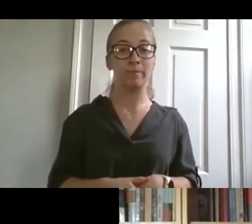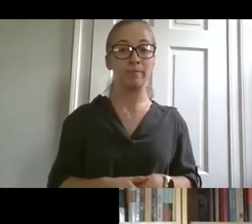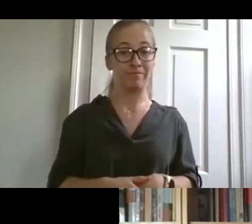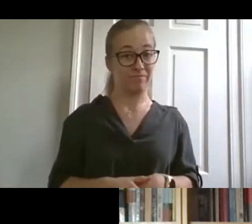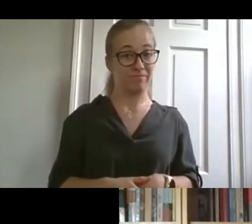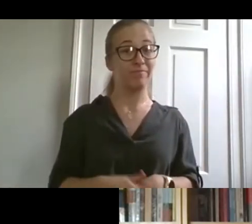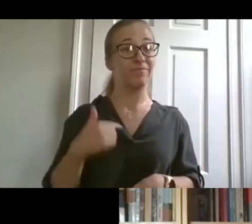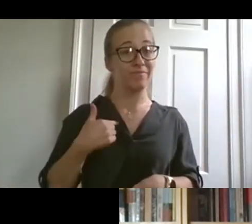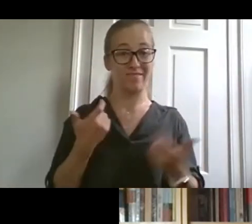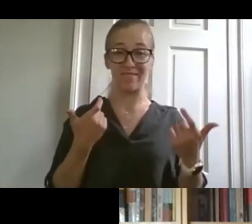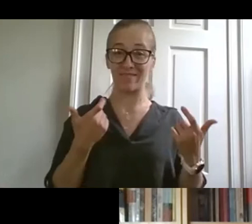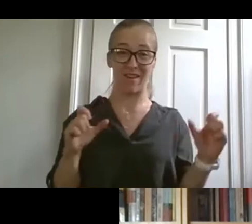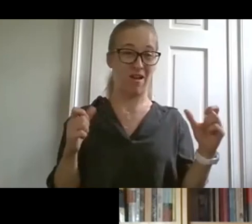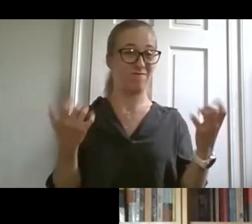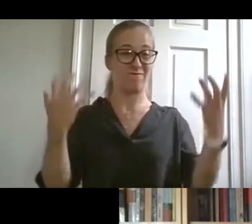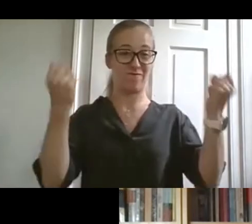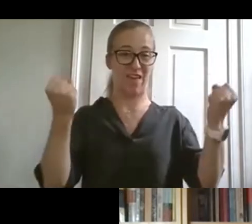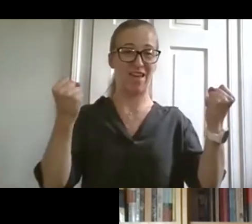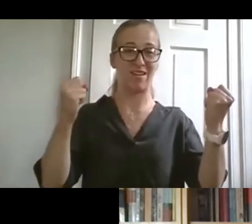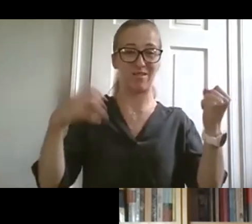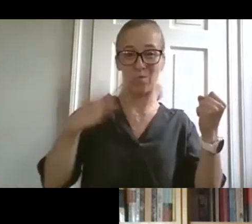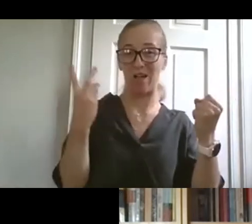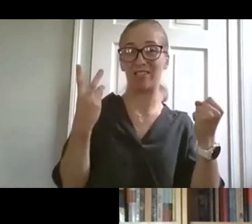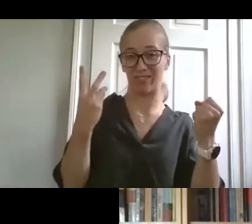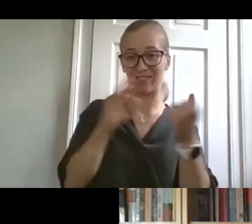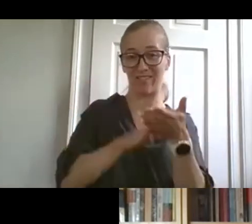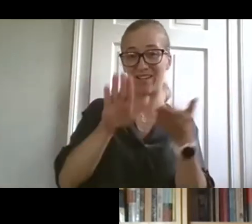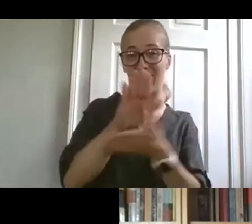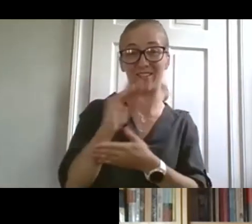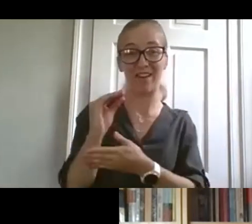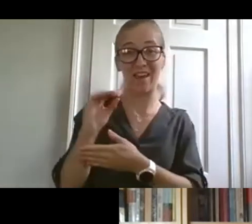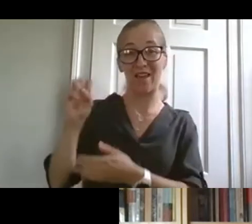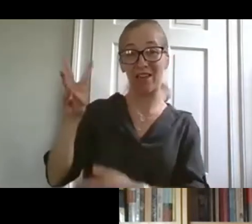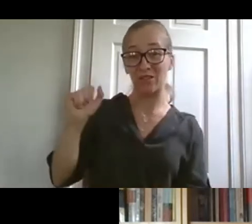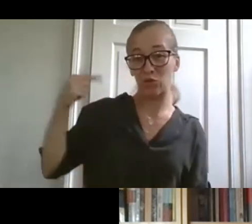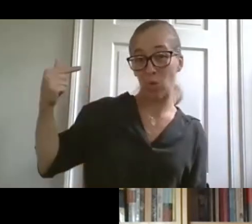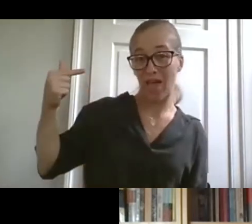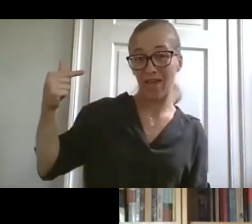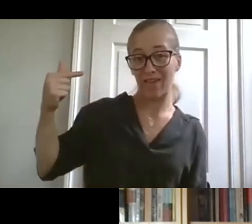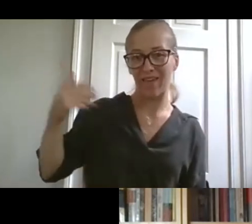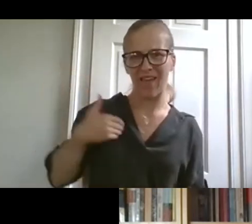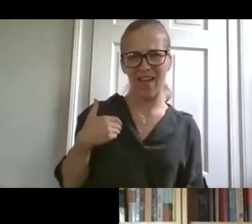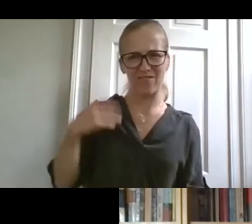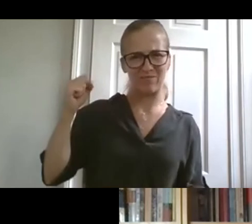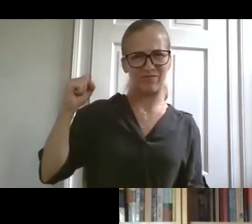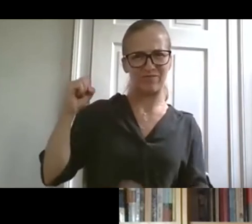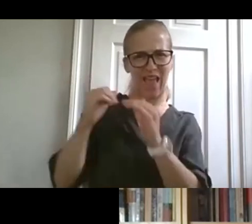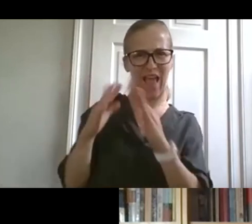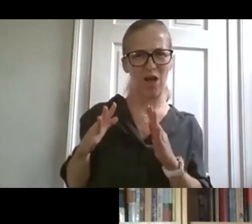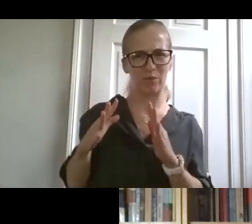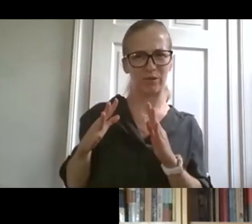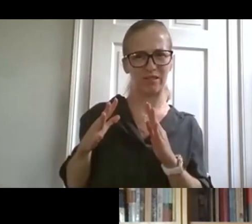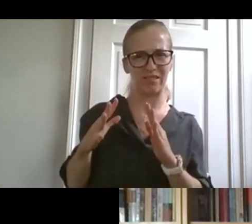Yes, I'm a big fan of Washington College. And at that time, among the swag, which I noticed is no longer there, there was a squishy rubber house. James, do you